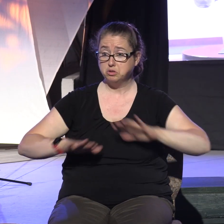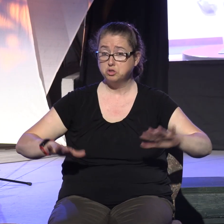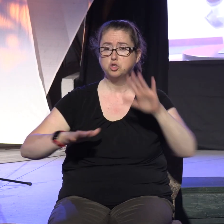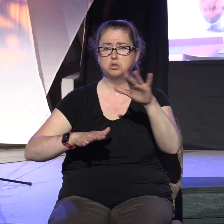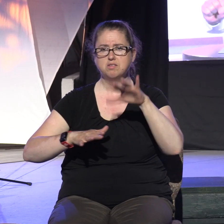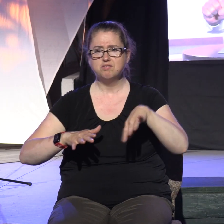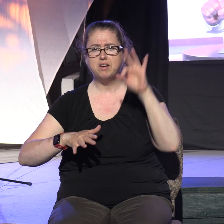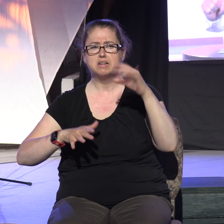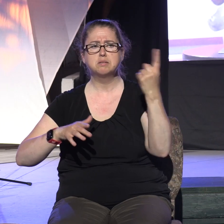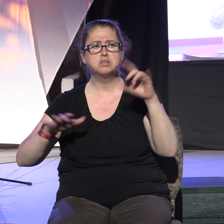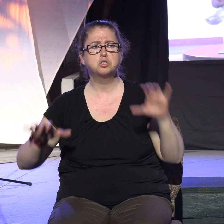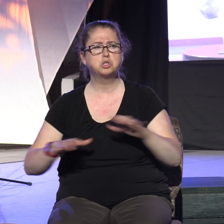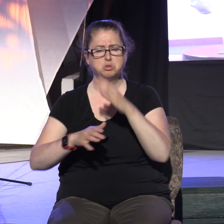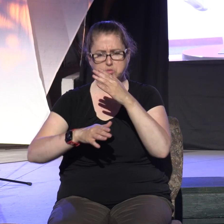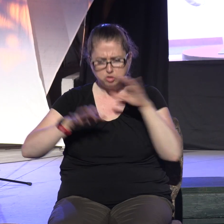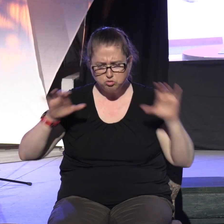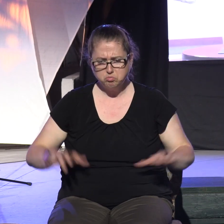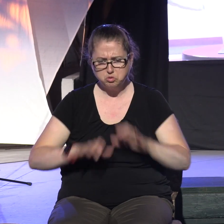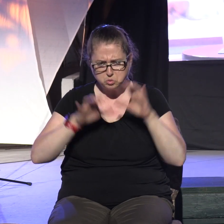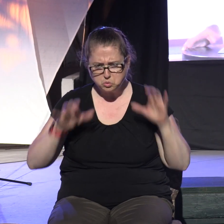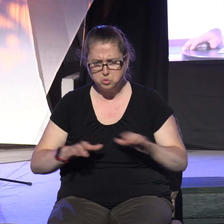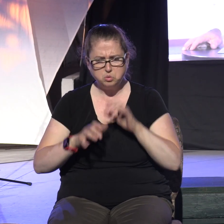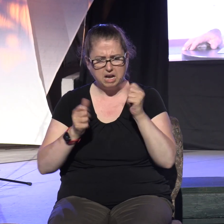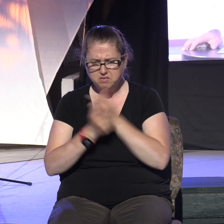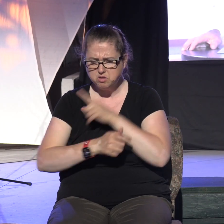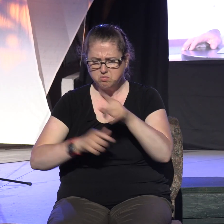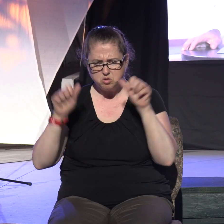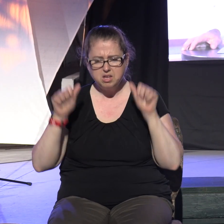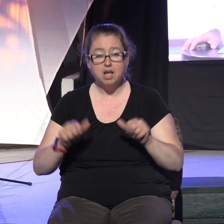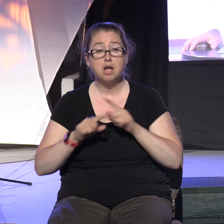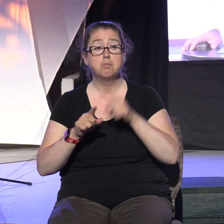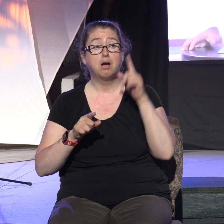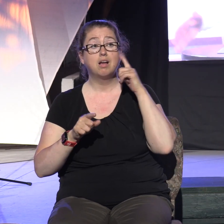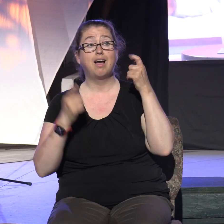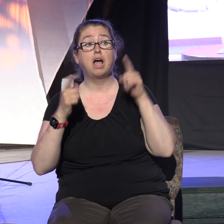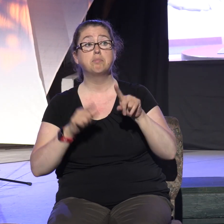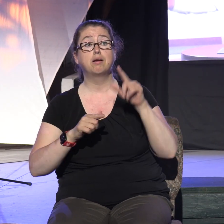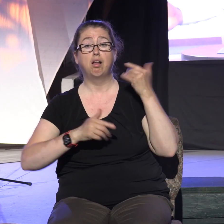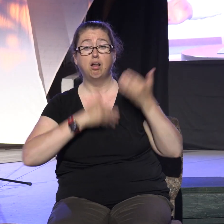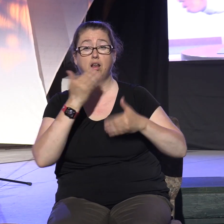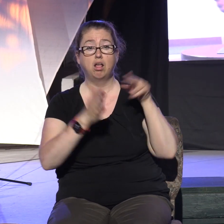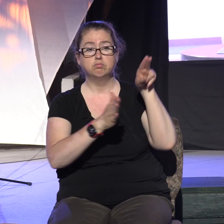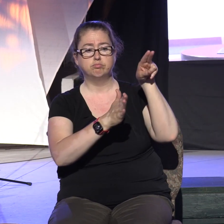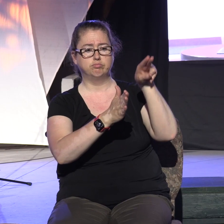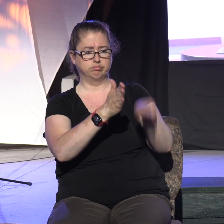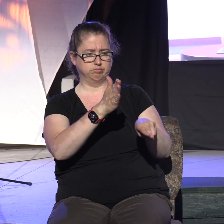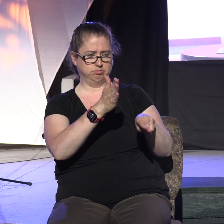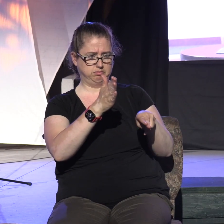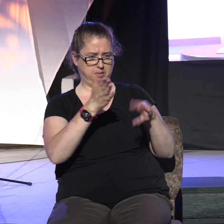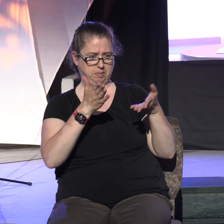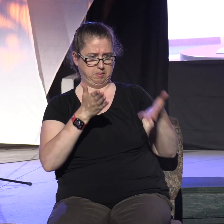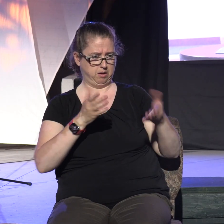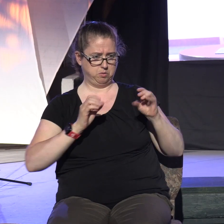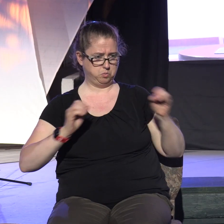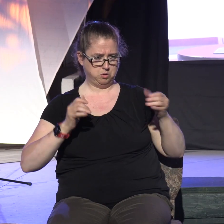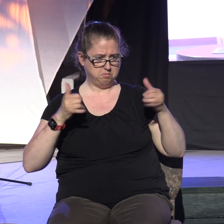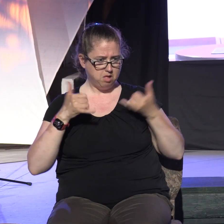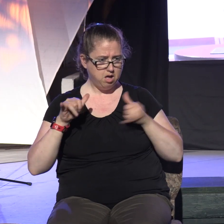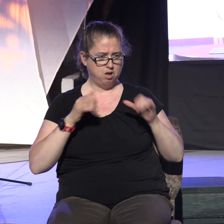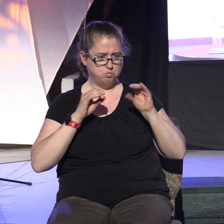planning, nor knowledge, nor wisdom. We are all going to the